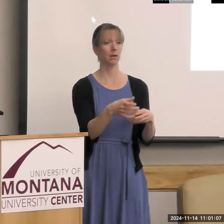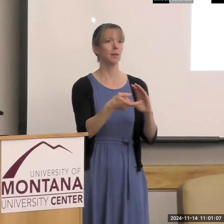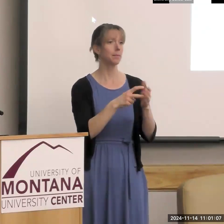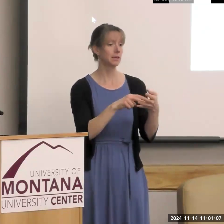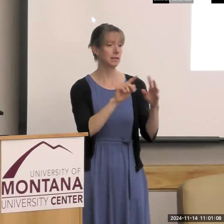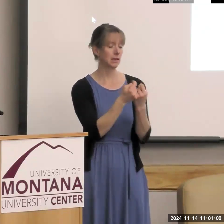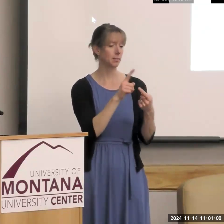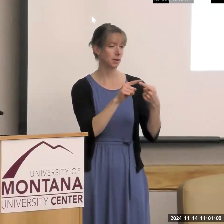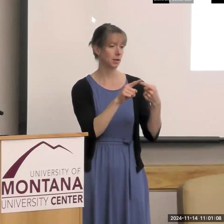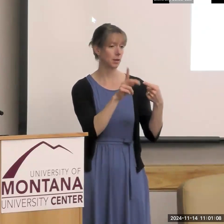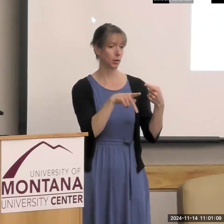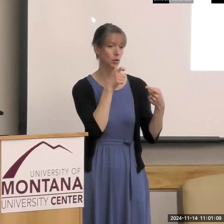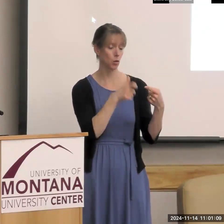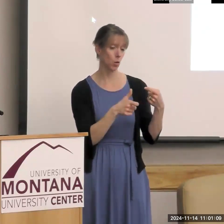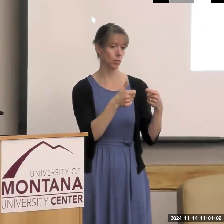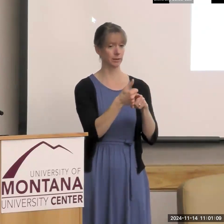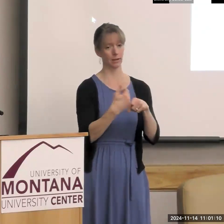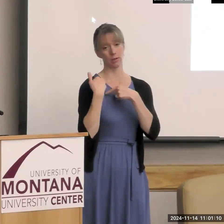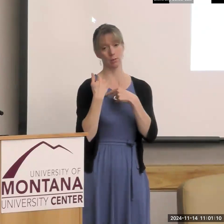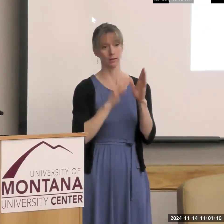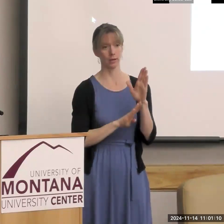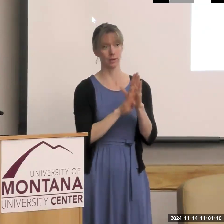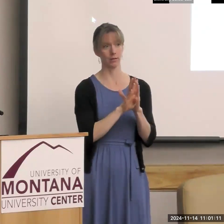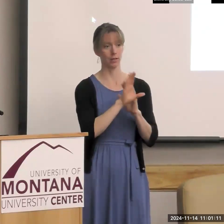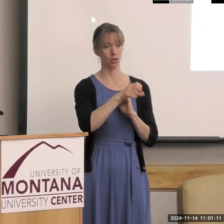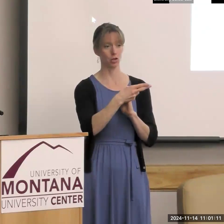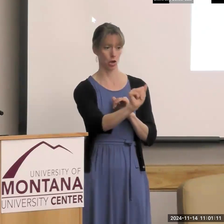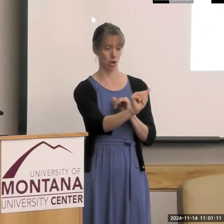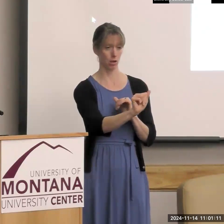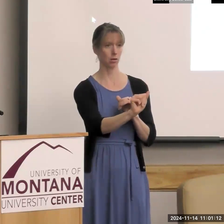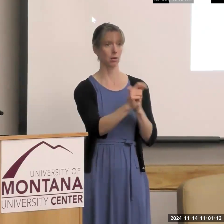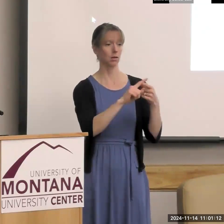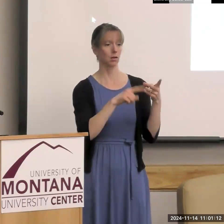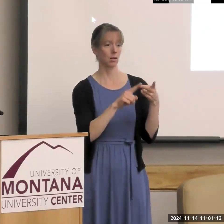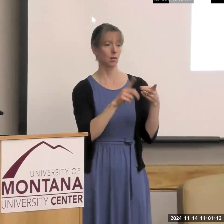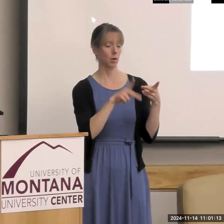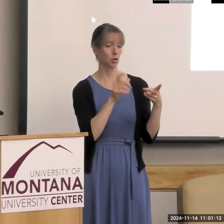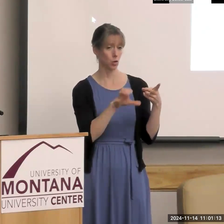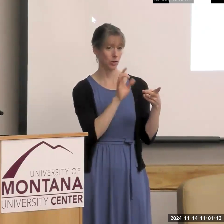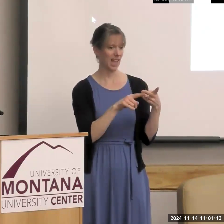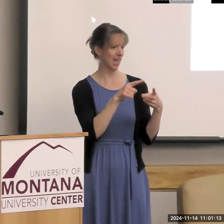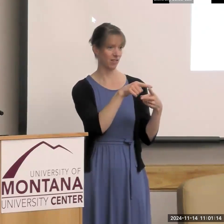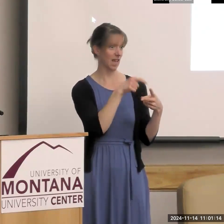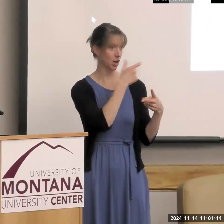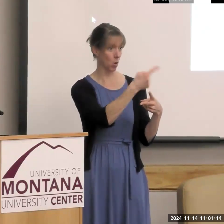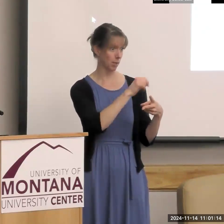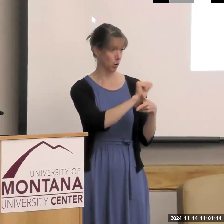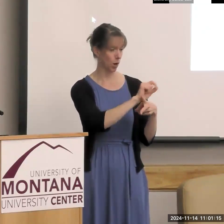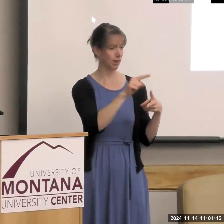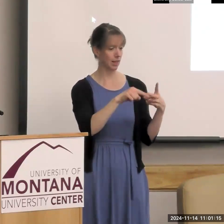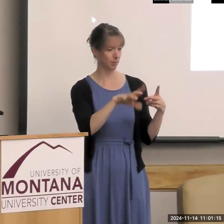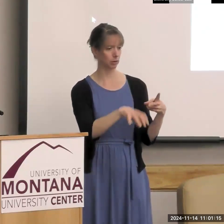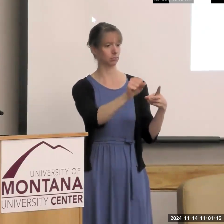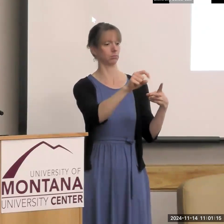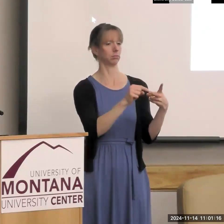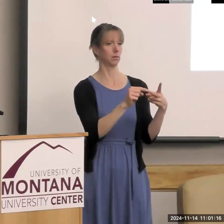the person that's ultimately responsible for the development of their CHA, the person that would do it if that person stopped coming to work, which